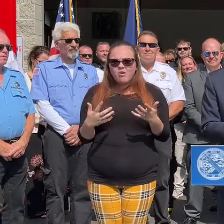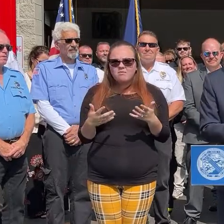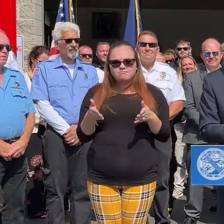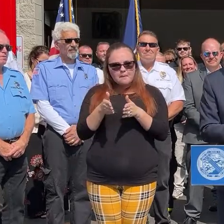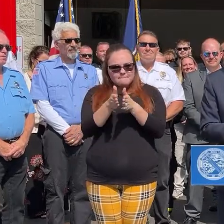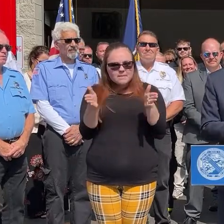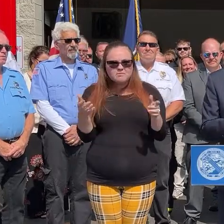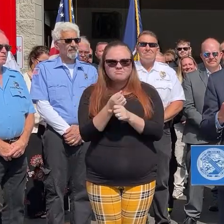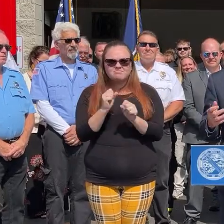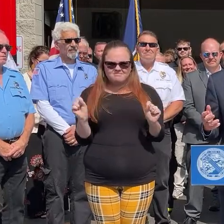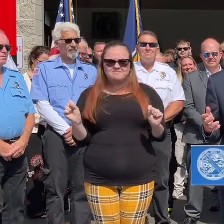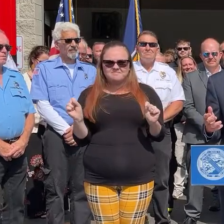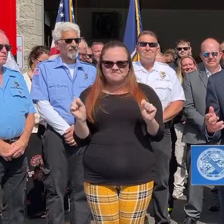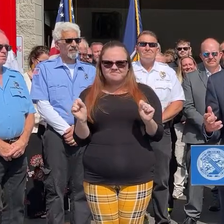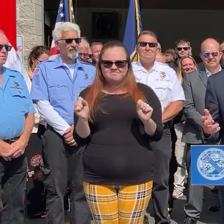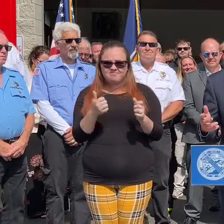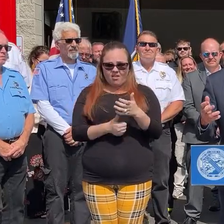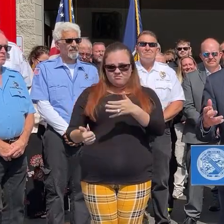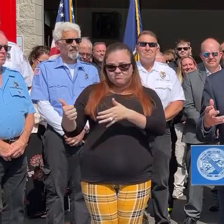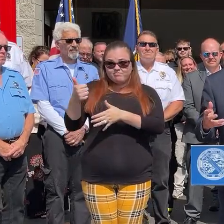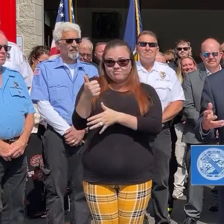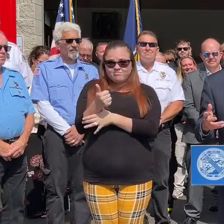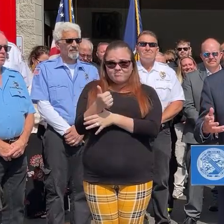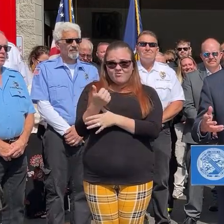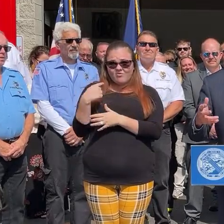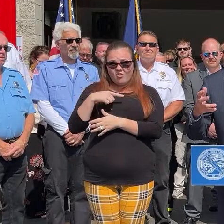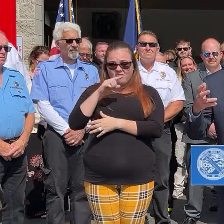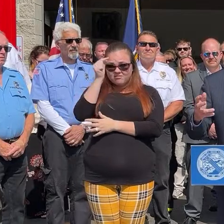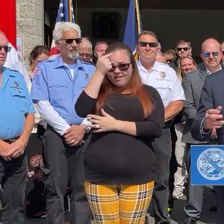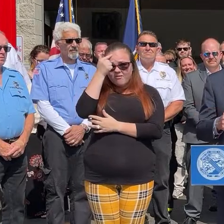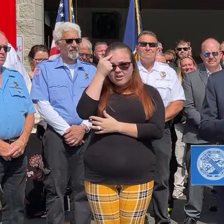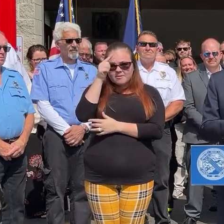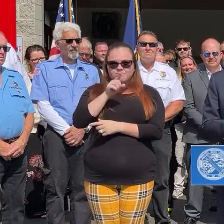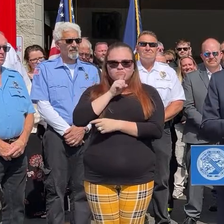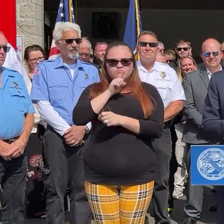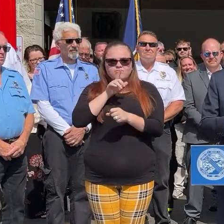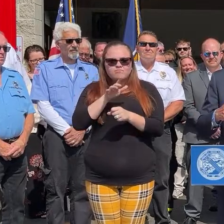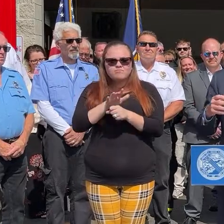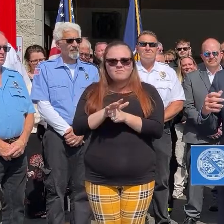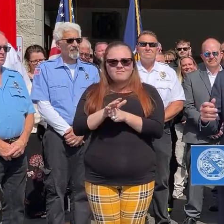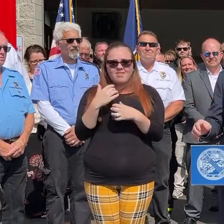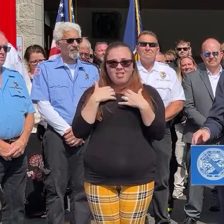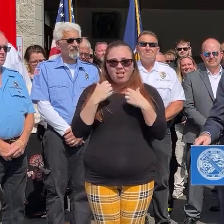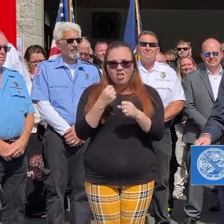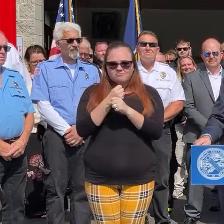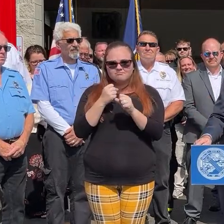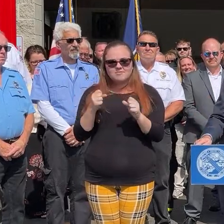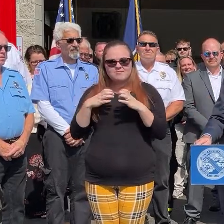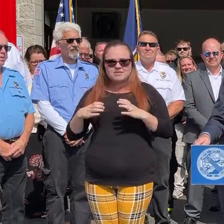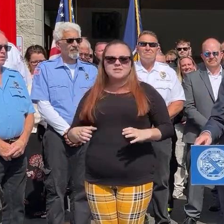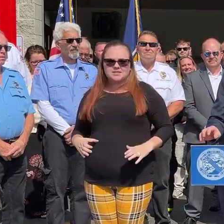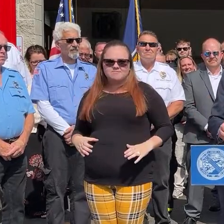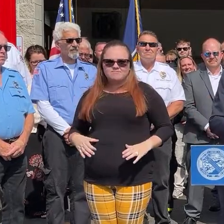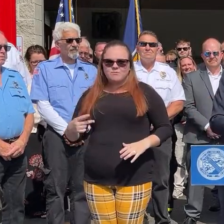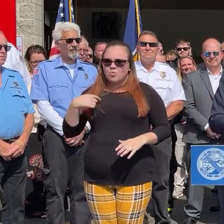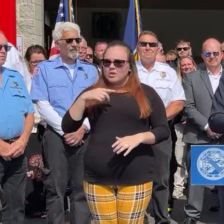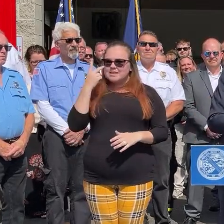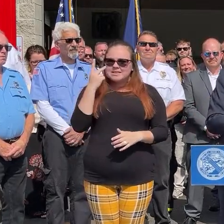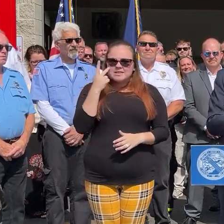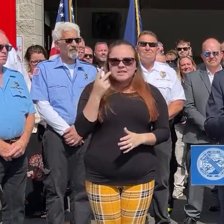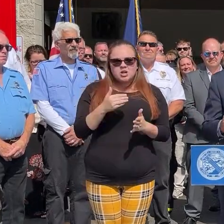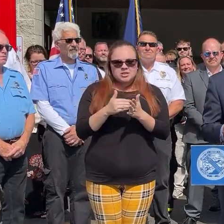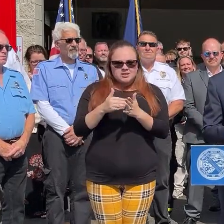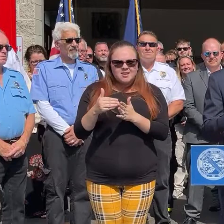public safety. The top priority of Erie County government is to ensure the health and safety of our citizens. We've seen that in so many times